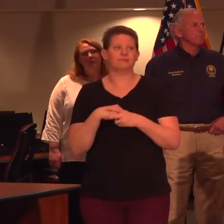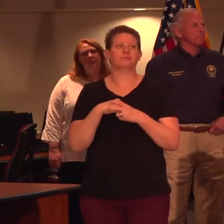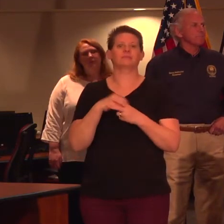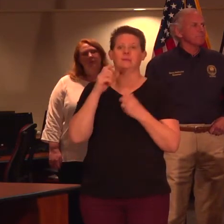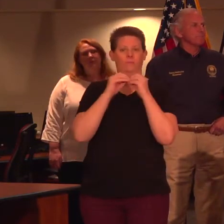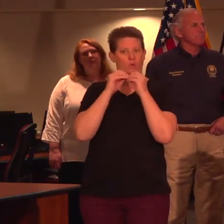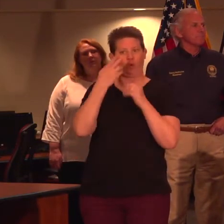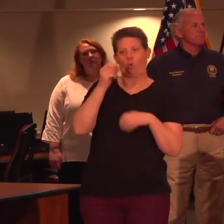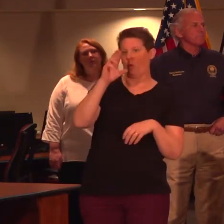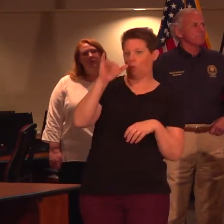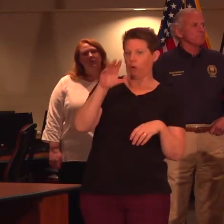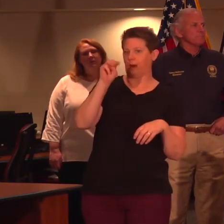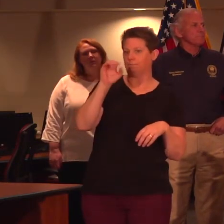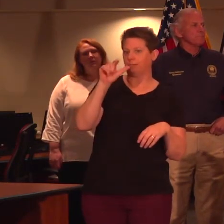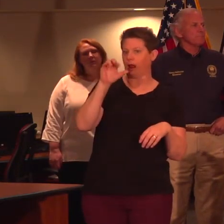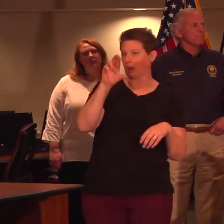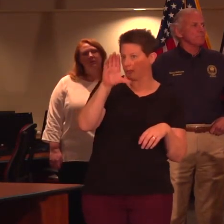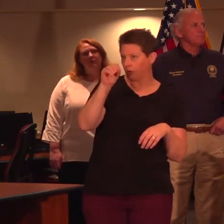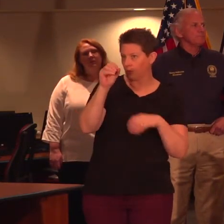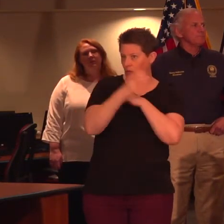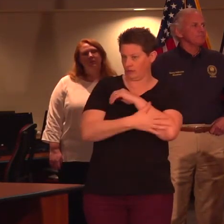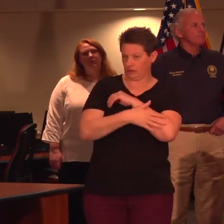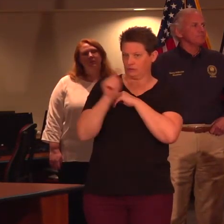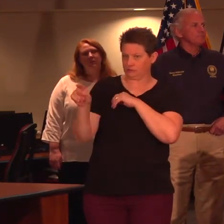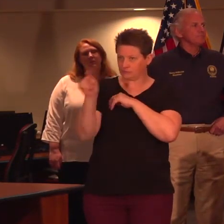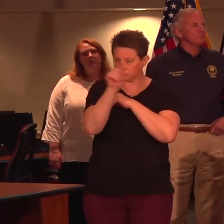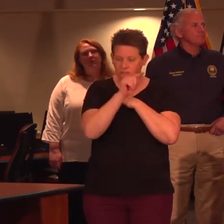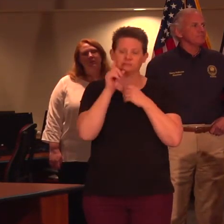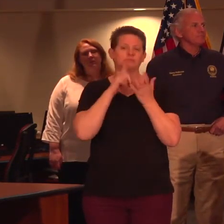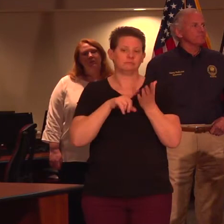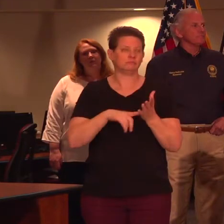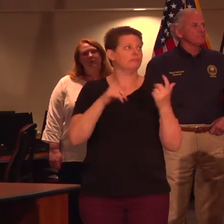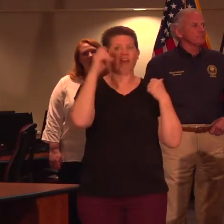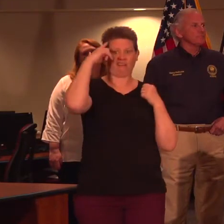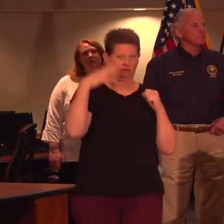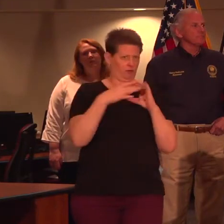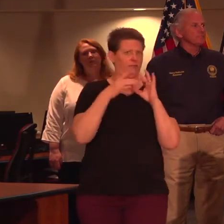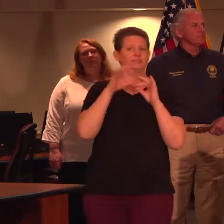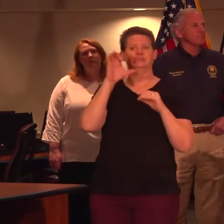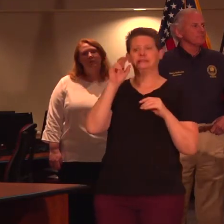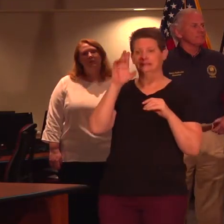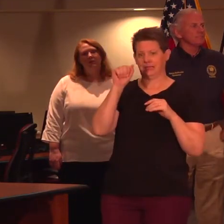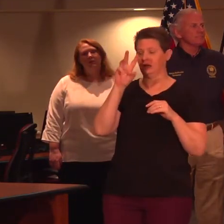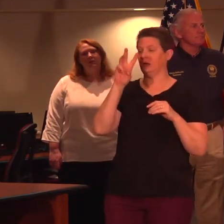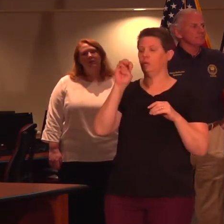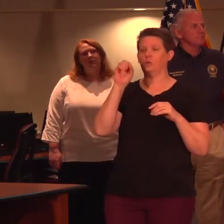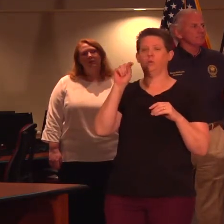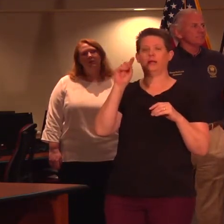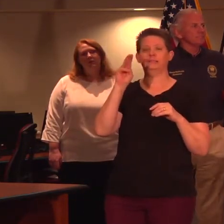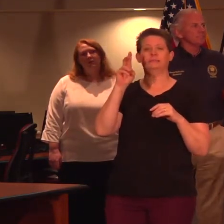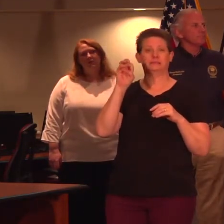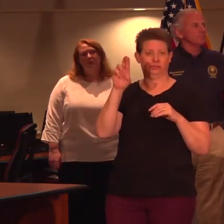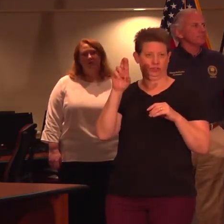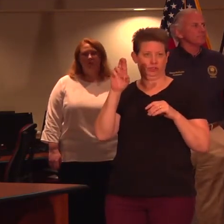and Marlborough counties. The governor mentioned Seneca. The Westminster to Seneca track, the